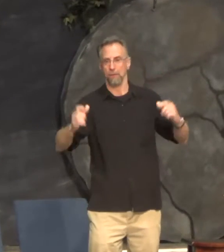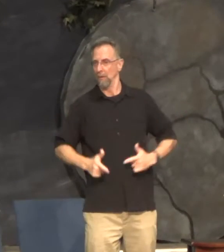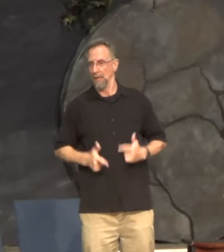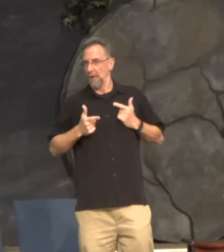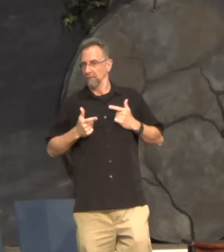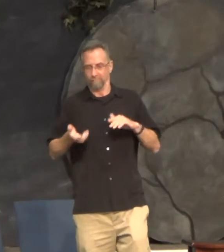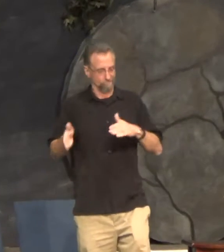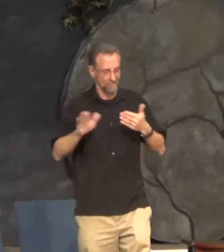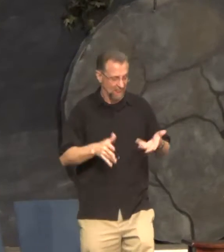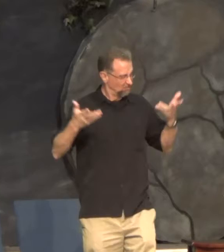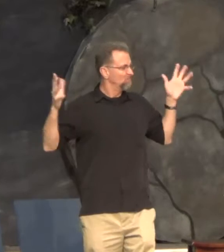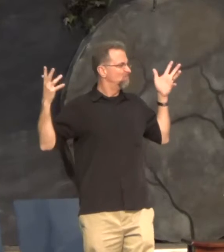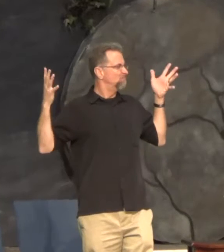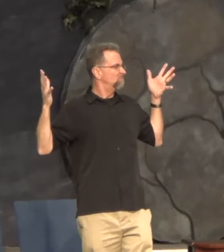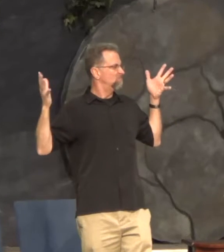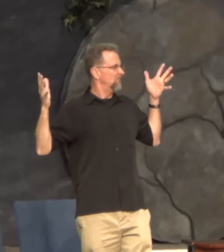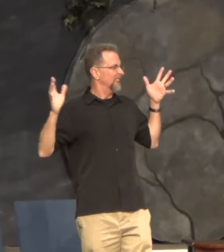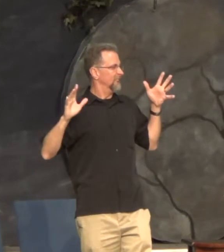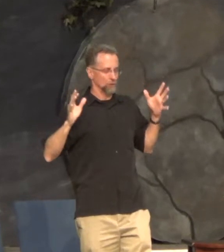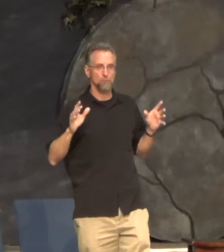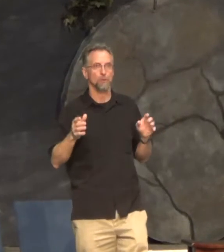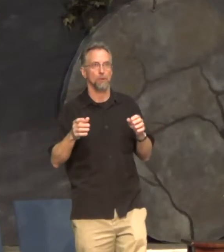was believed there that there was nothing after life.